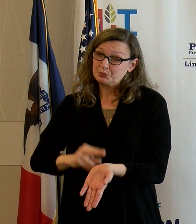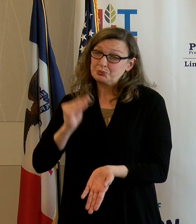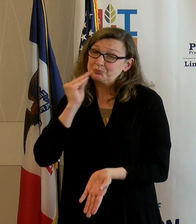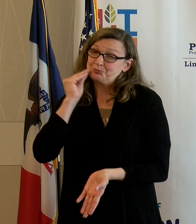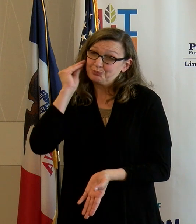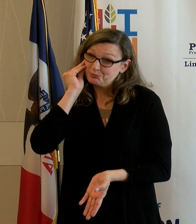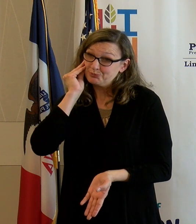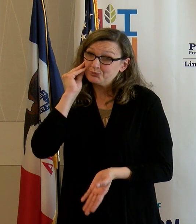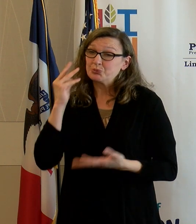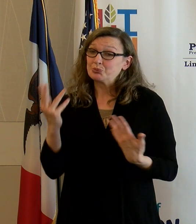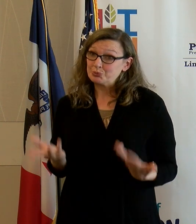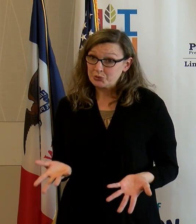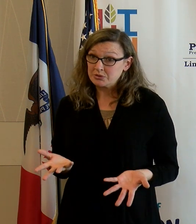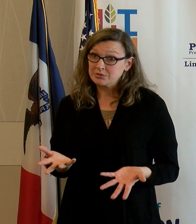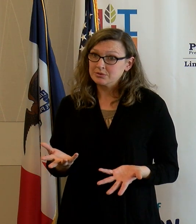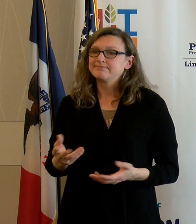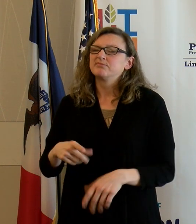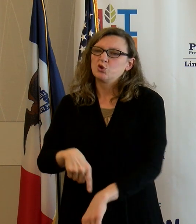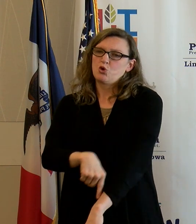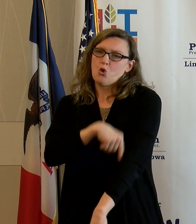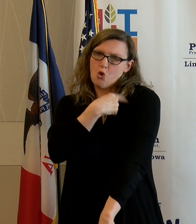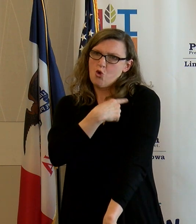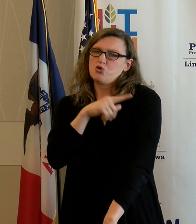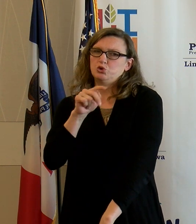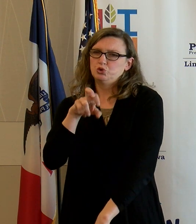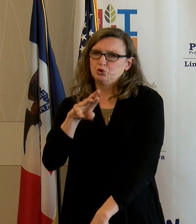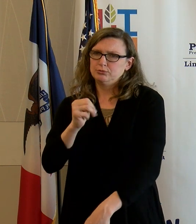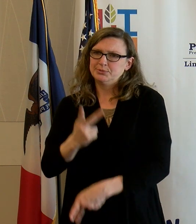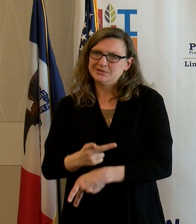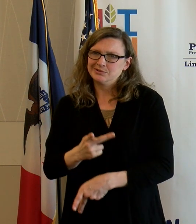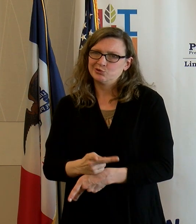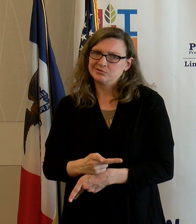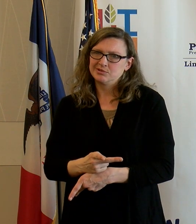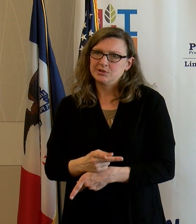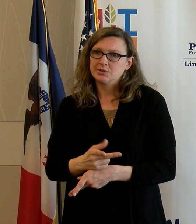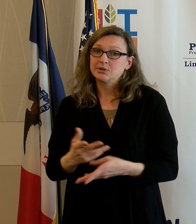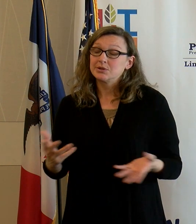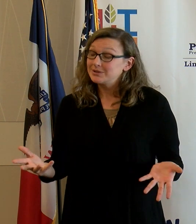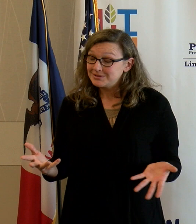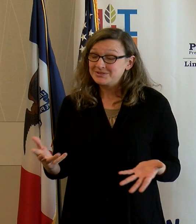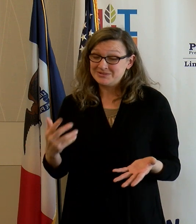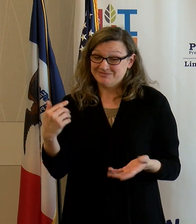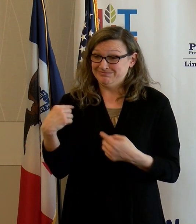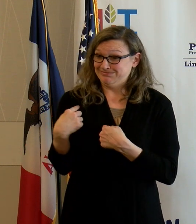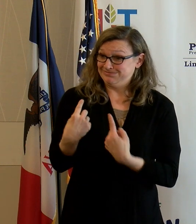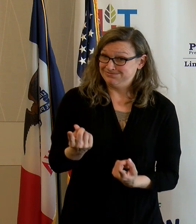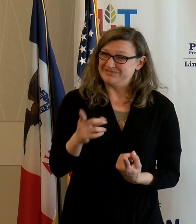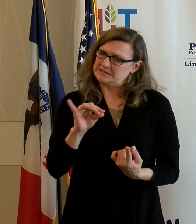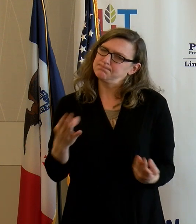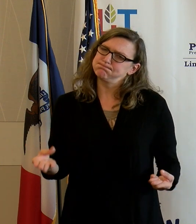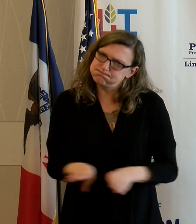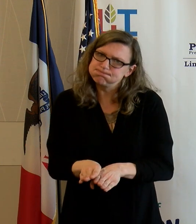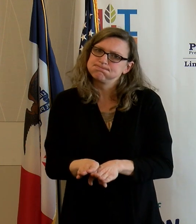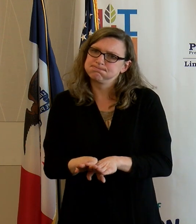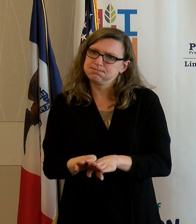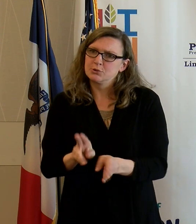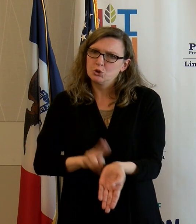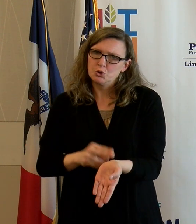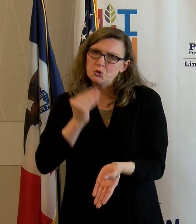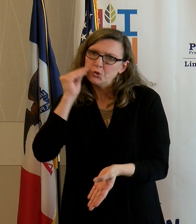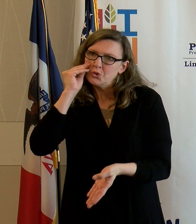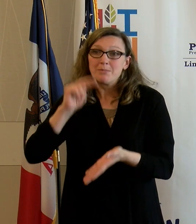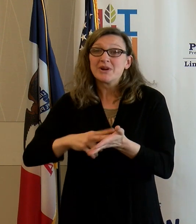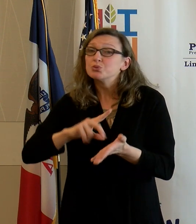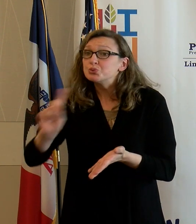staff members. Family members have not been allowed in the care facility for quite some time. We're not going to go into numbers because, again, it could